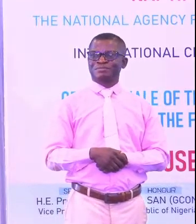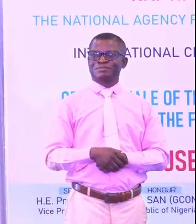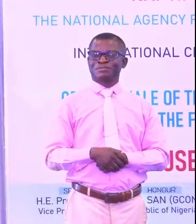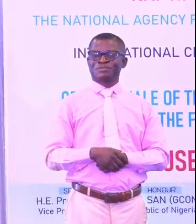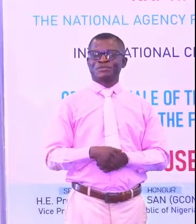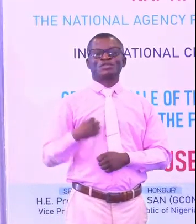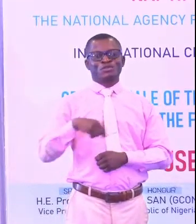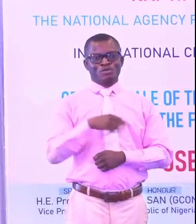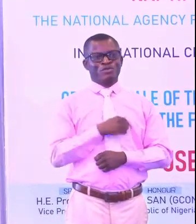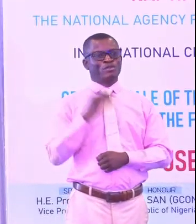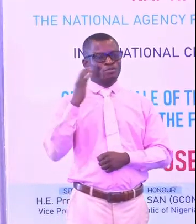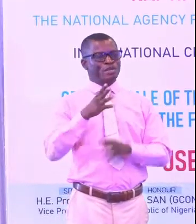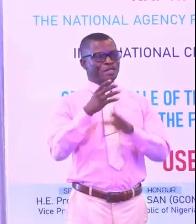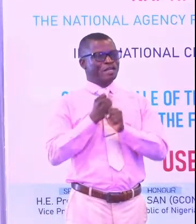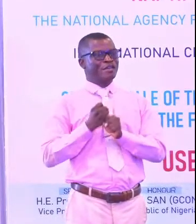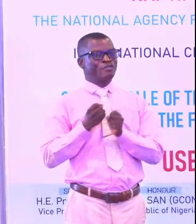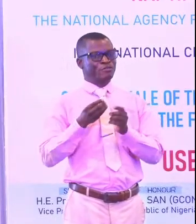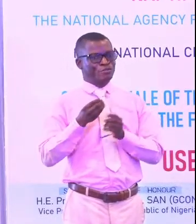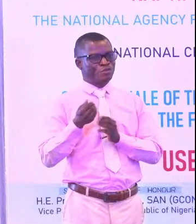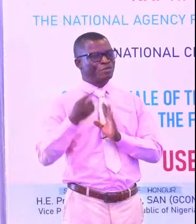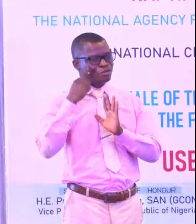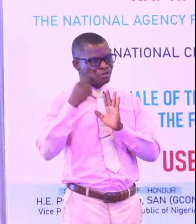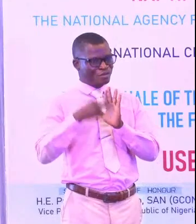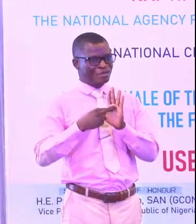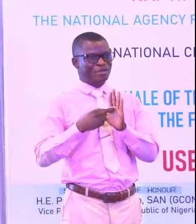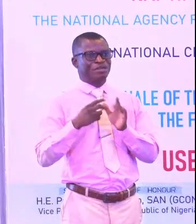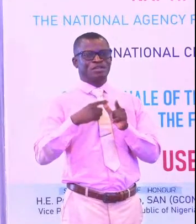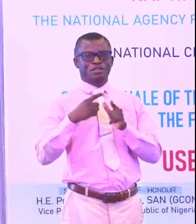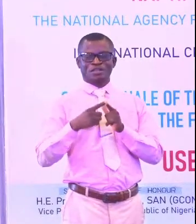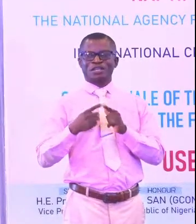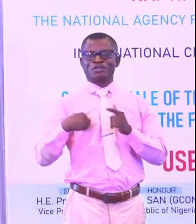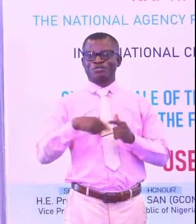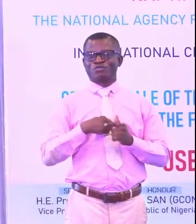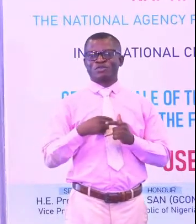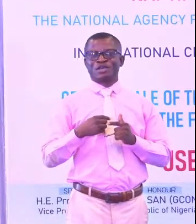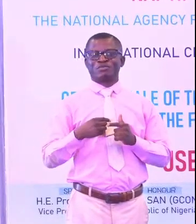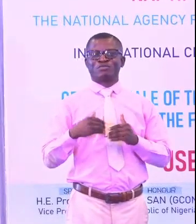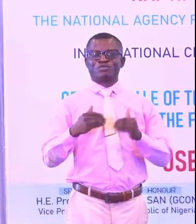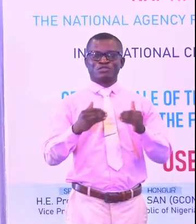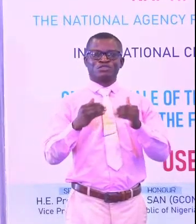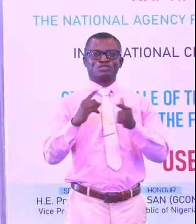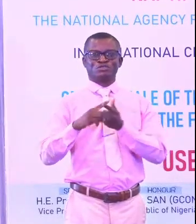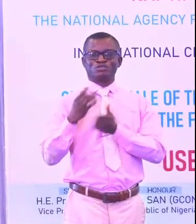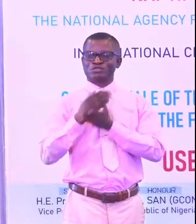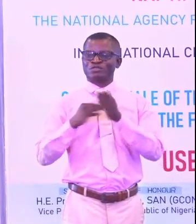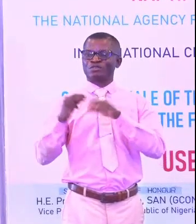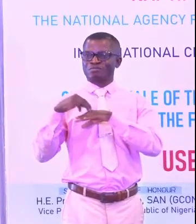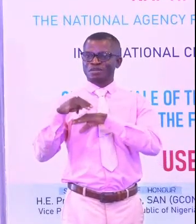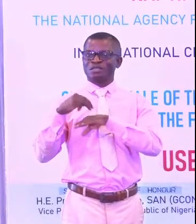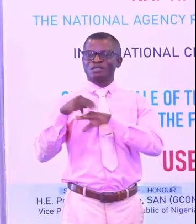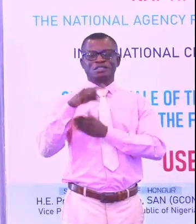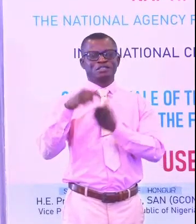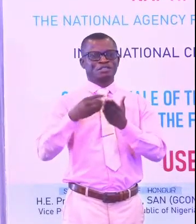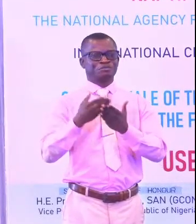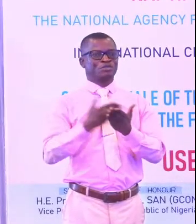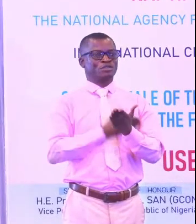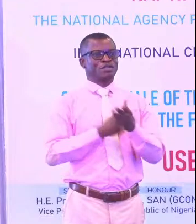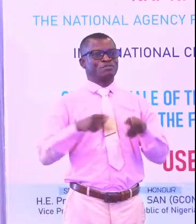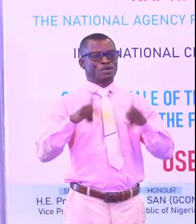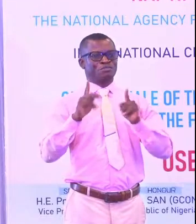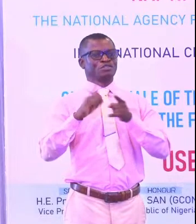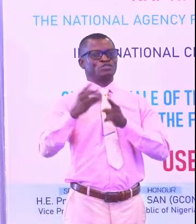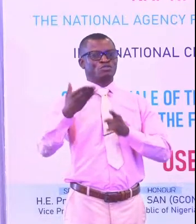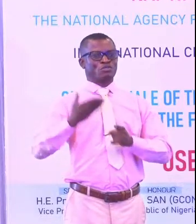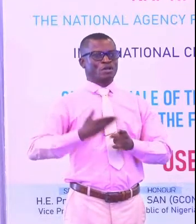We will take a few more recognitions and then we'll go on to take the messages this morning. Permit me to welcome